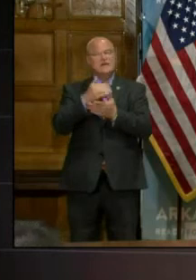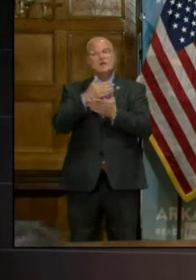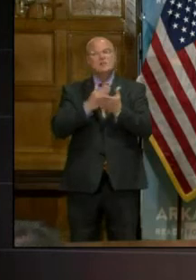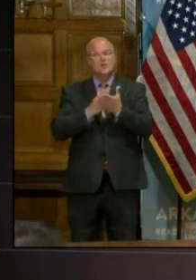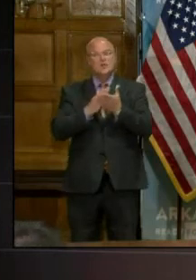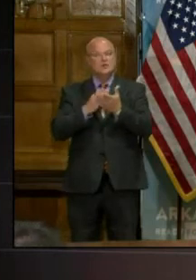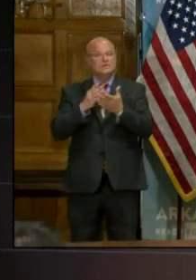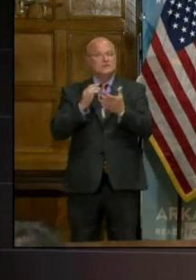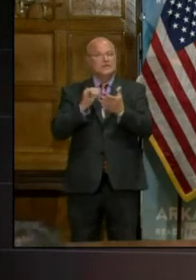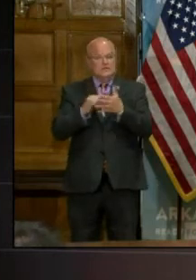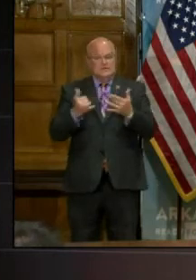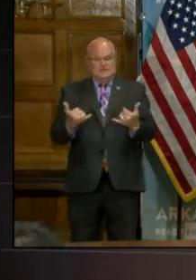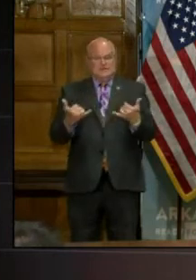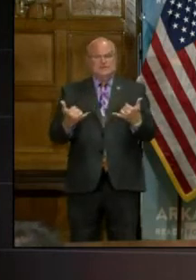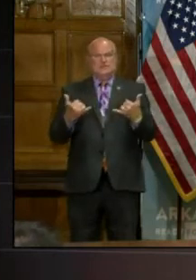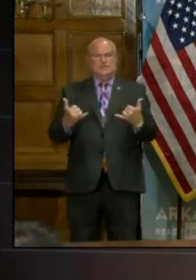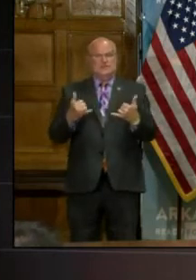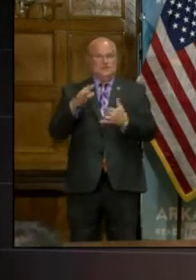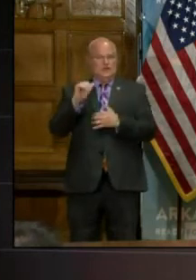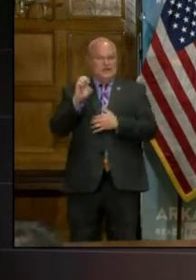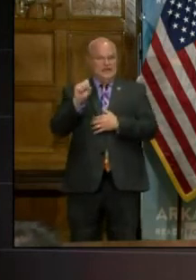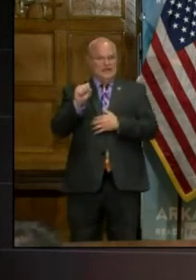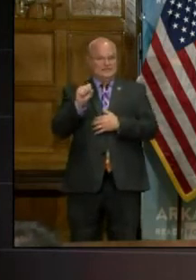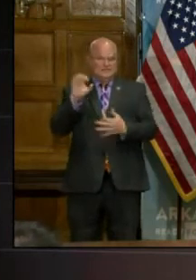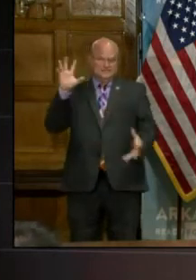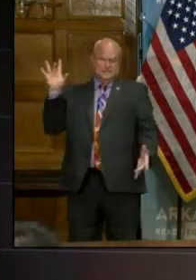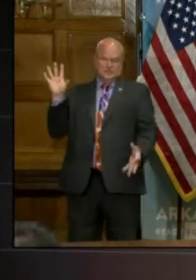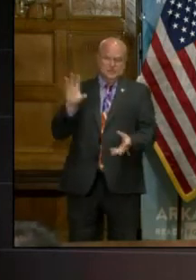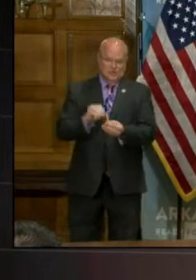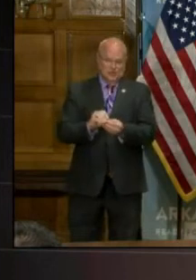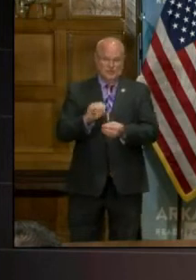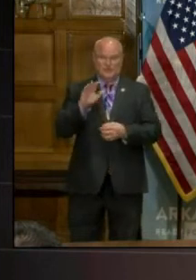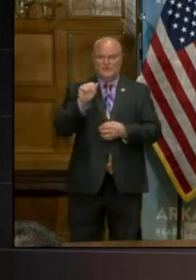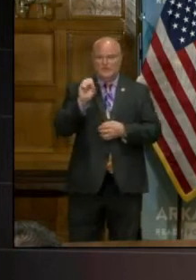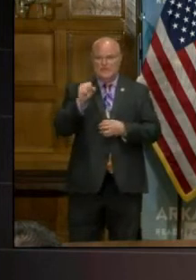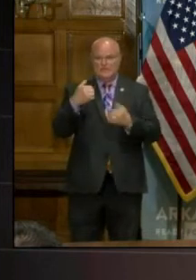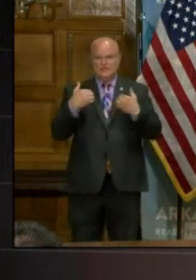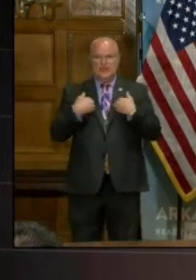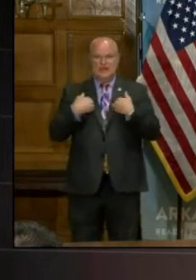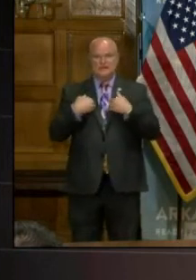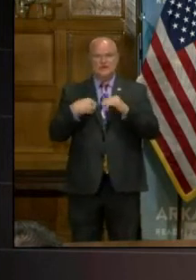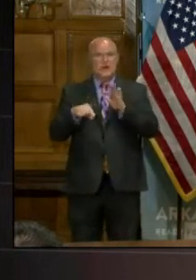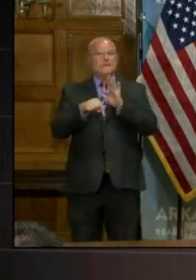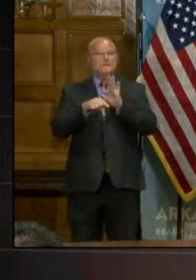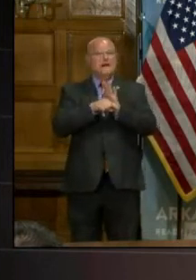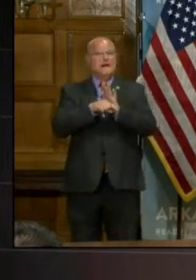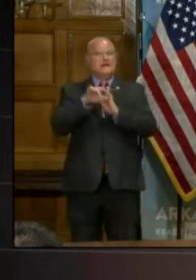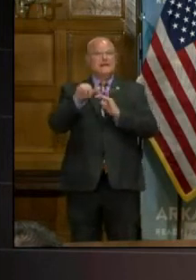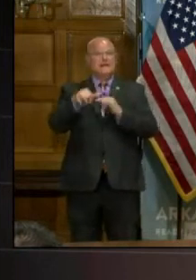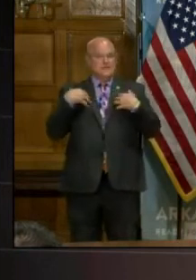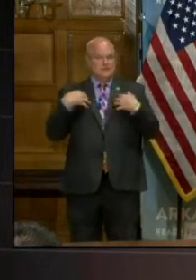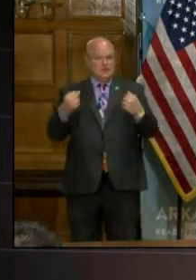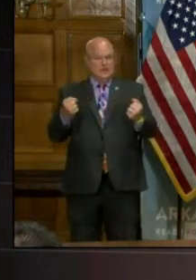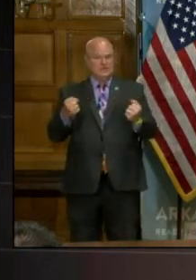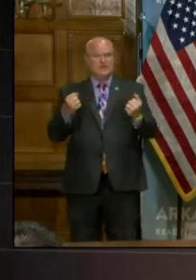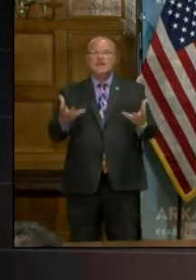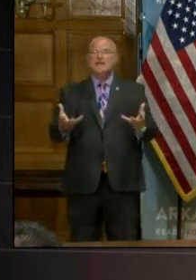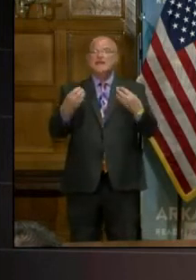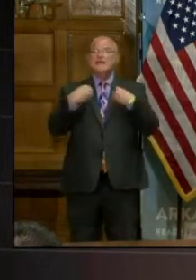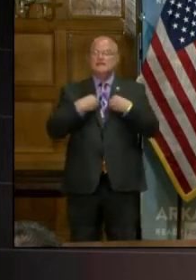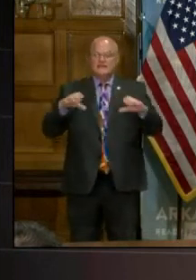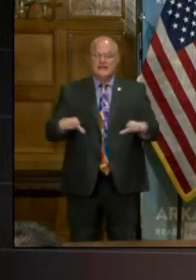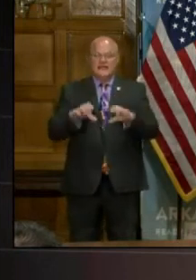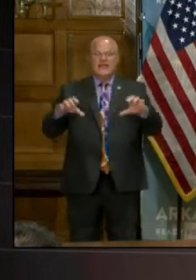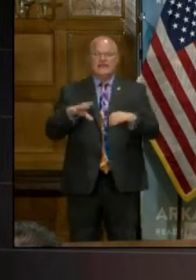portion of the current cases, the cumulative cases we have, minus those that have recovered, gives us the